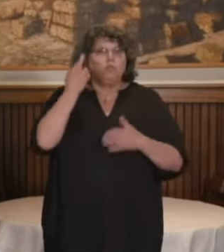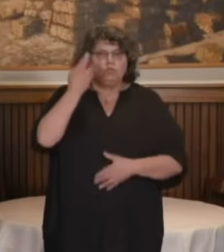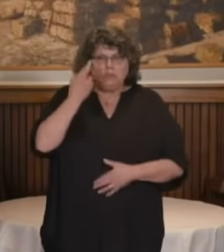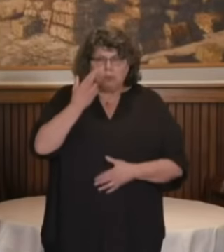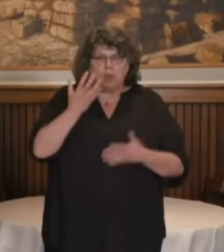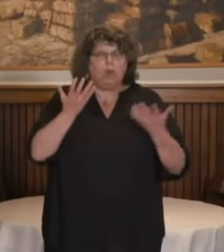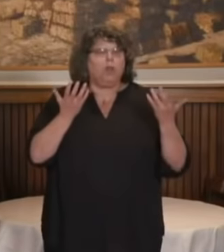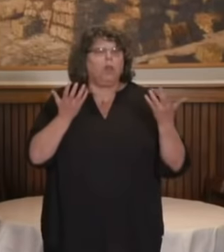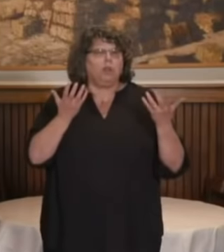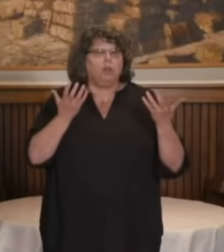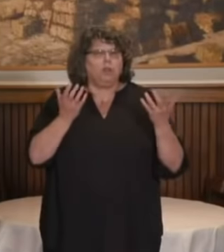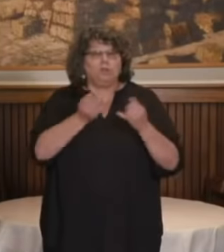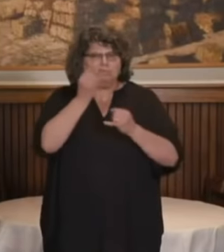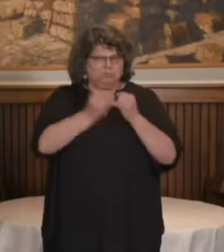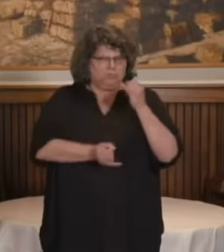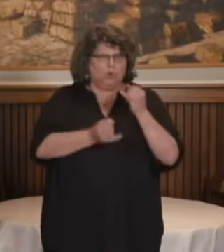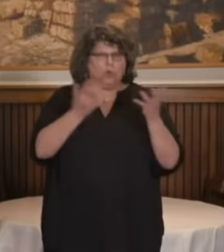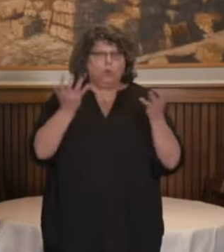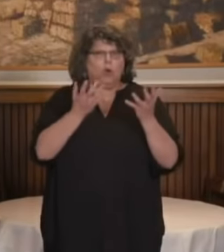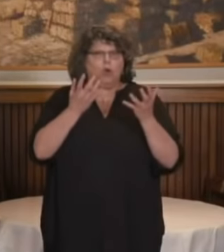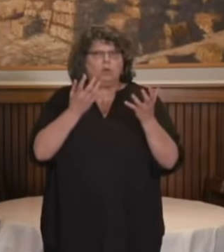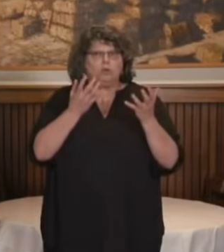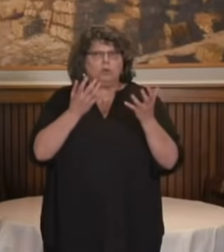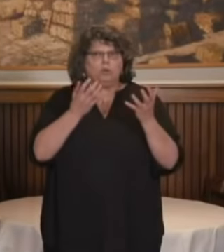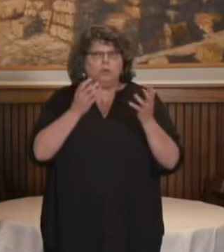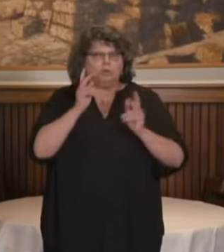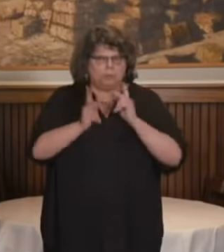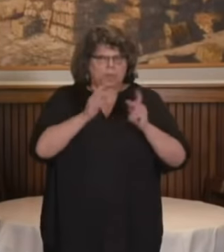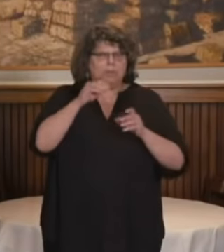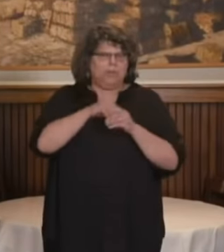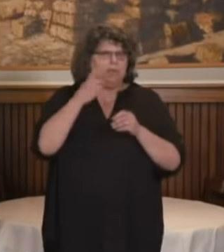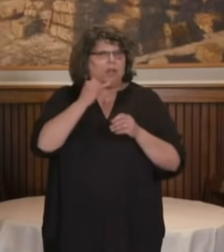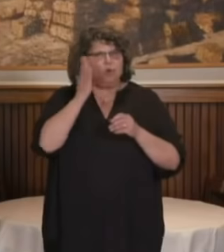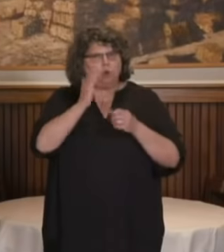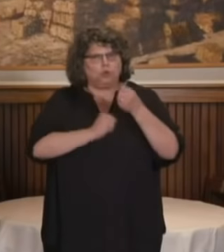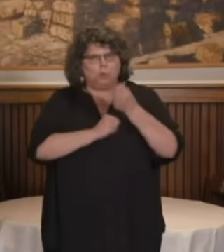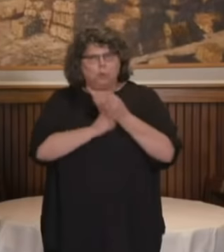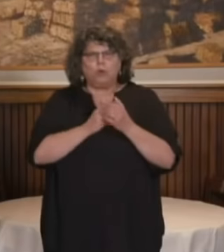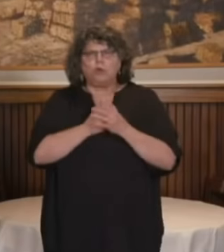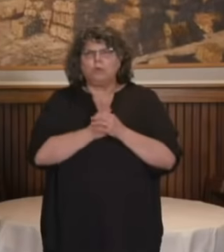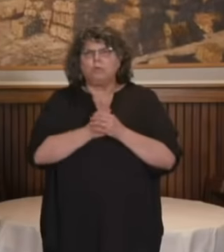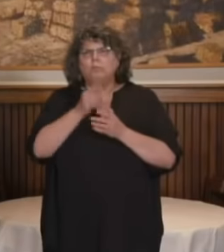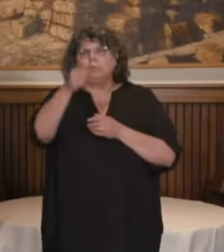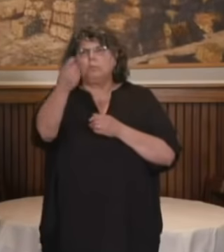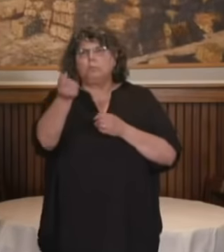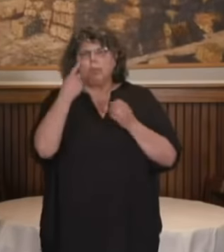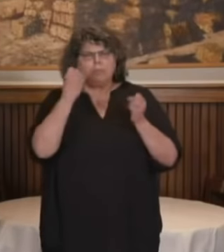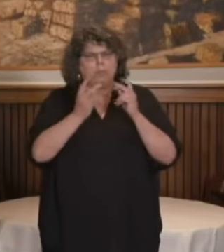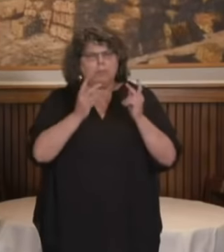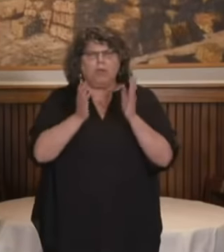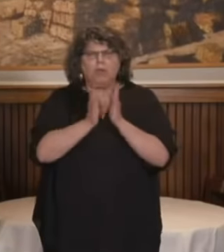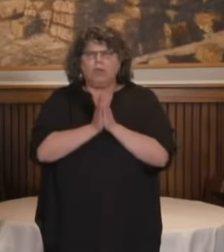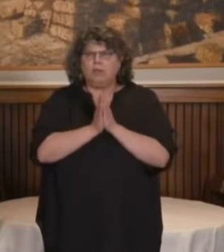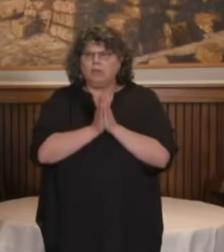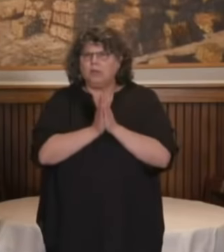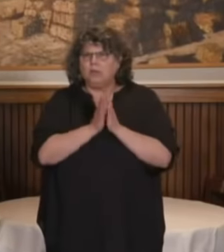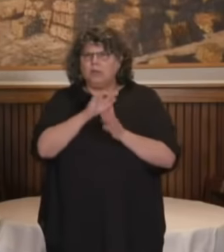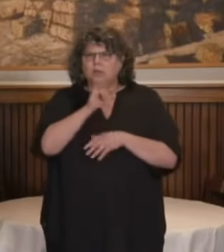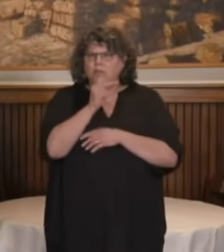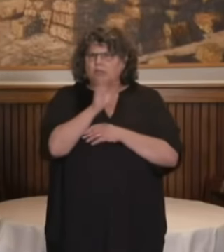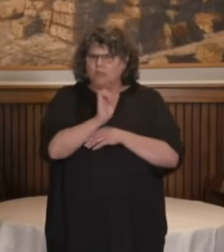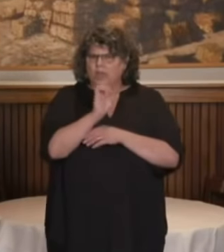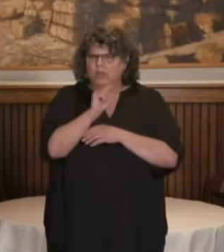possible, and ultimately what would be supported by the people of the state. Another one asked by multiple people. You told Jake Tapper yesterday